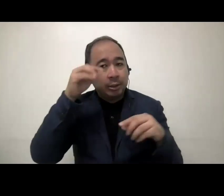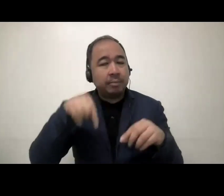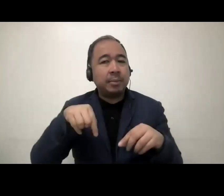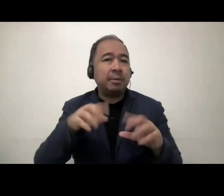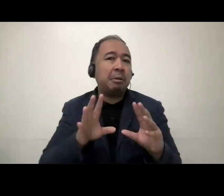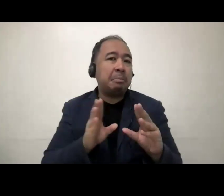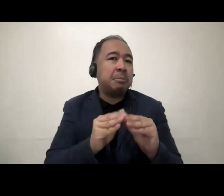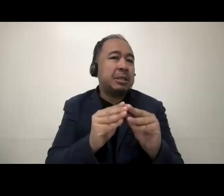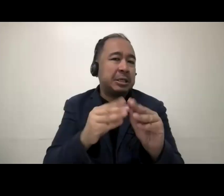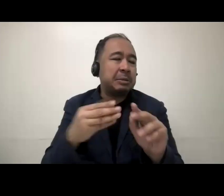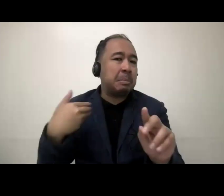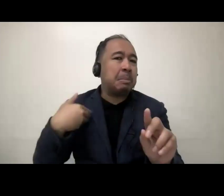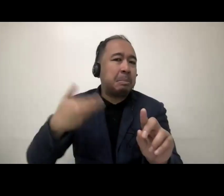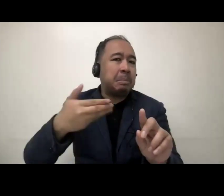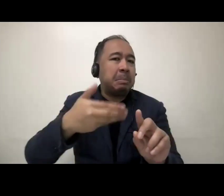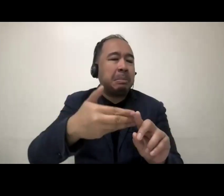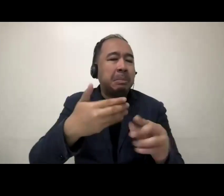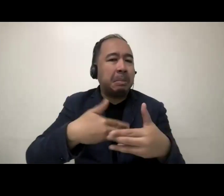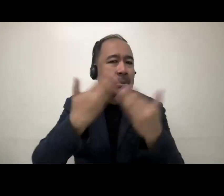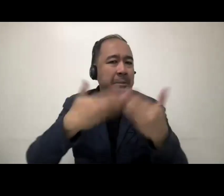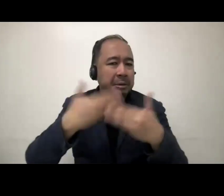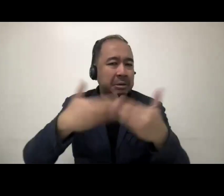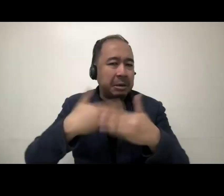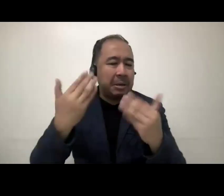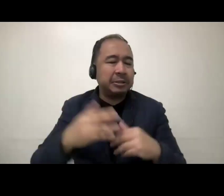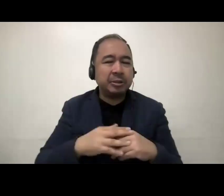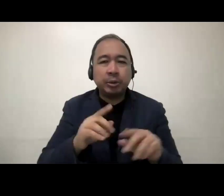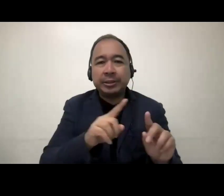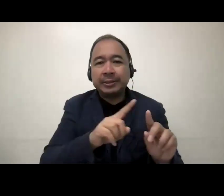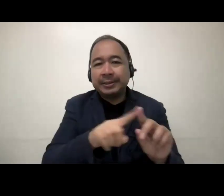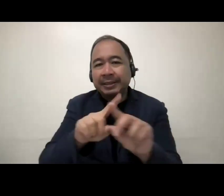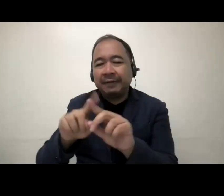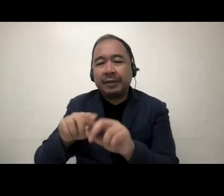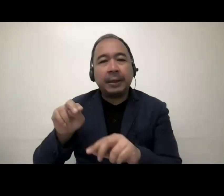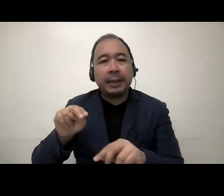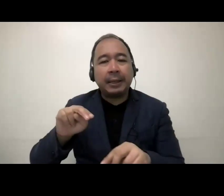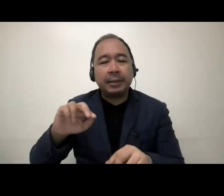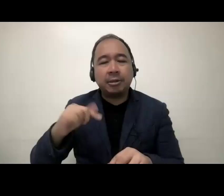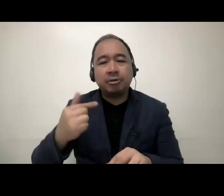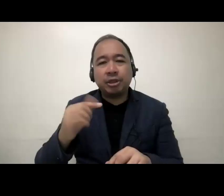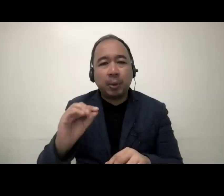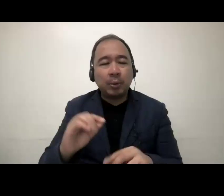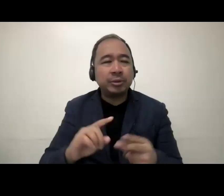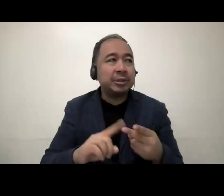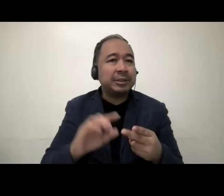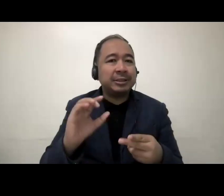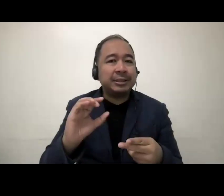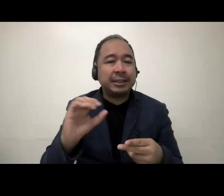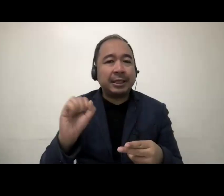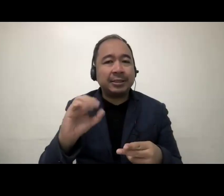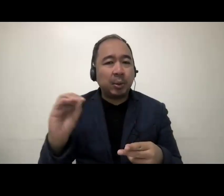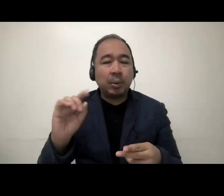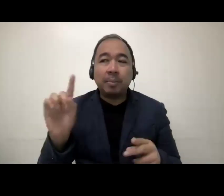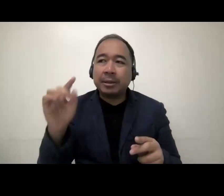meetings over the last couple of days as well with various NGOs, CSOs, and that is there's this question for me